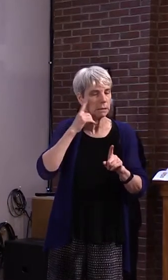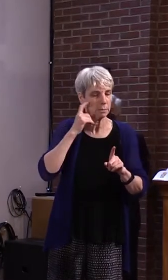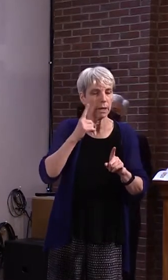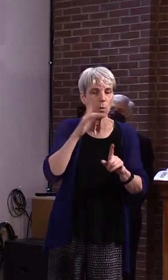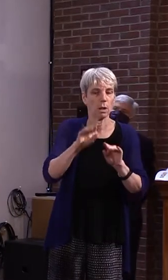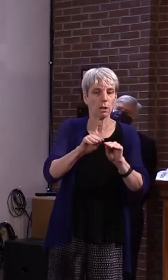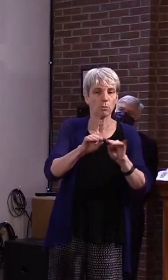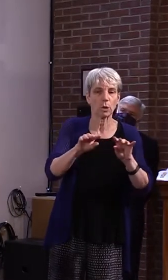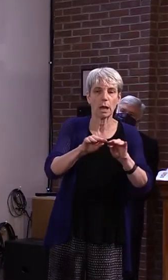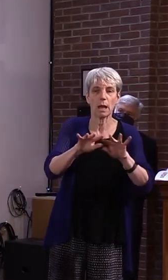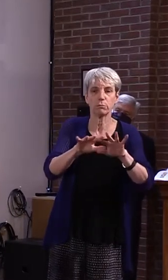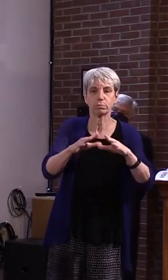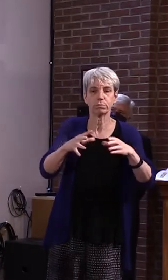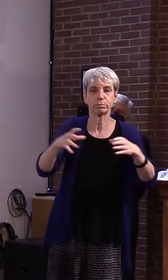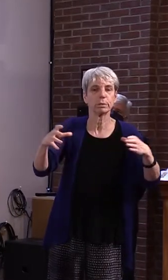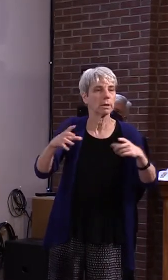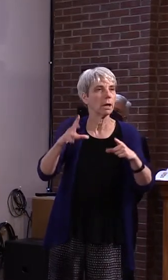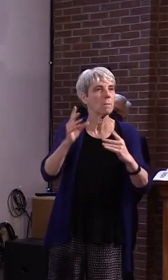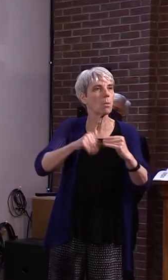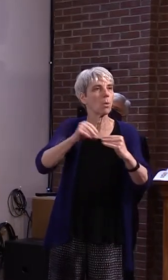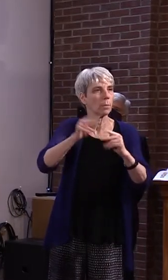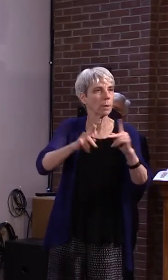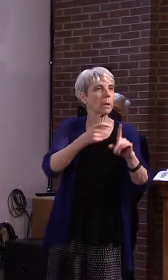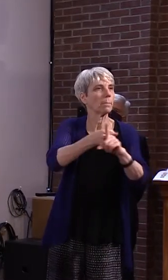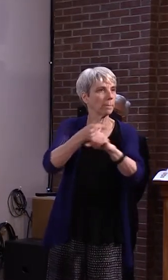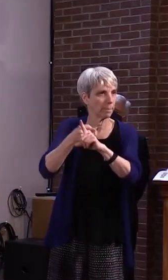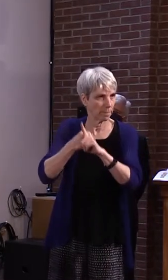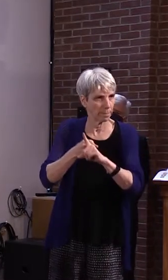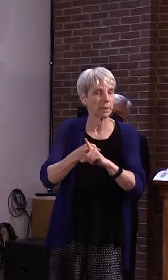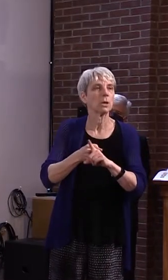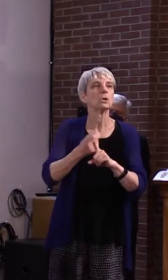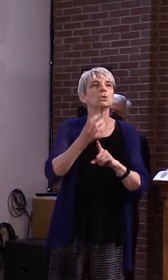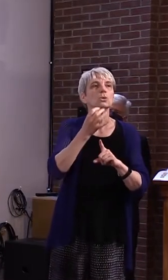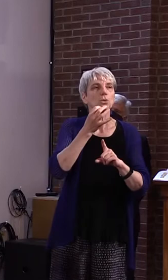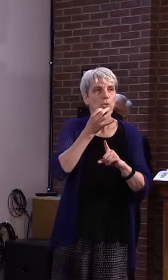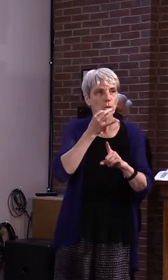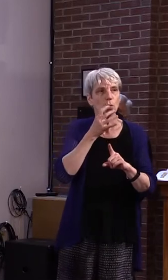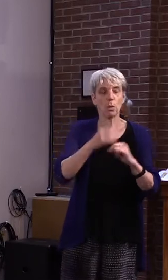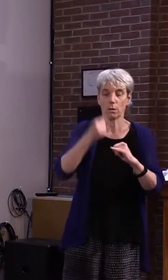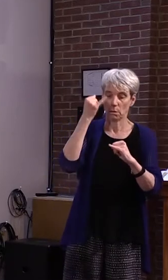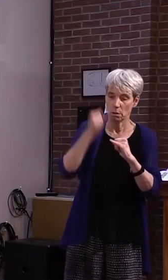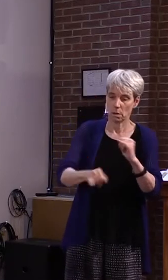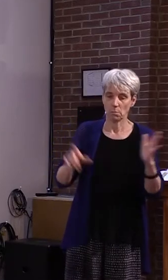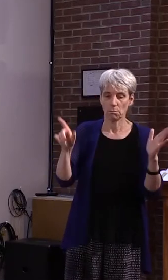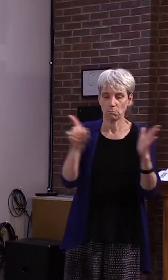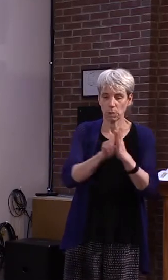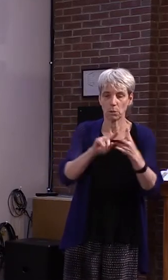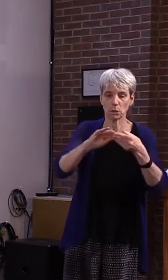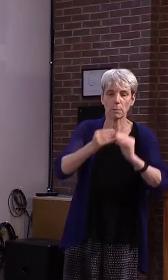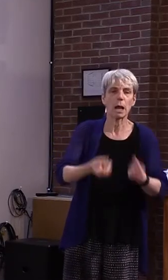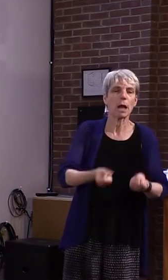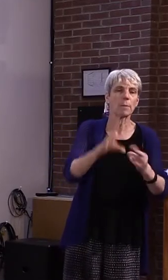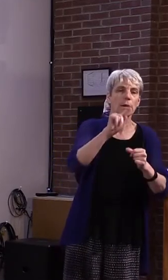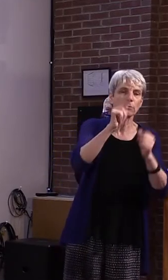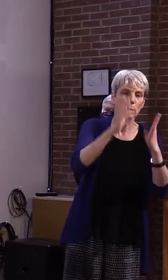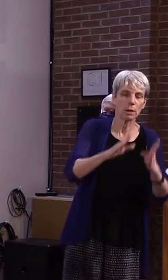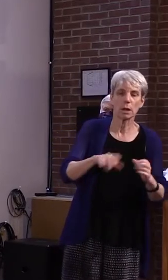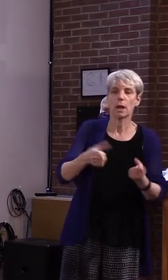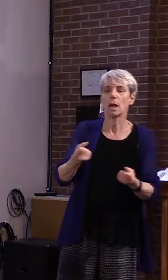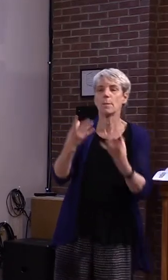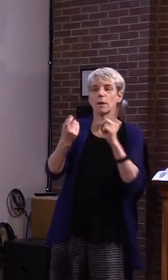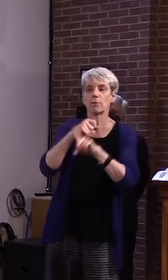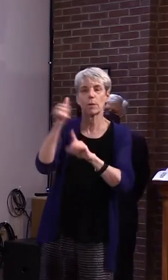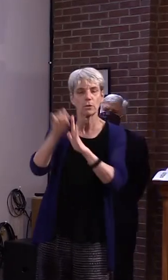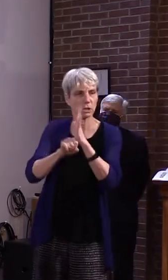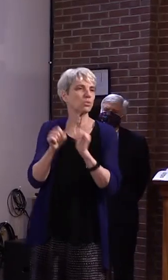so we'll be able to categorize them the way you're asking, but I don't have that off the top of my head right now. The